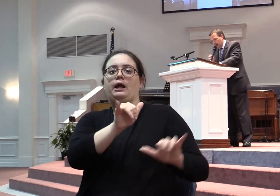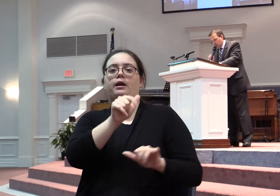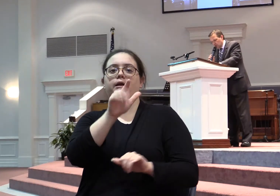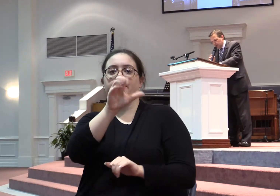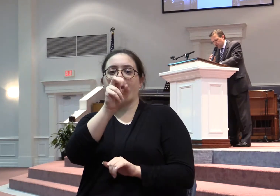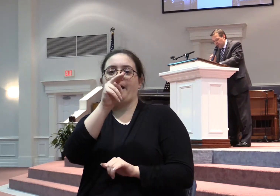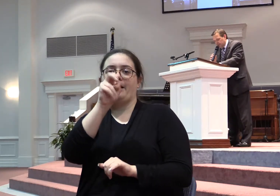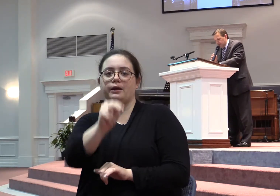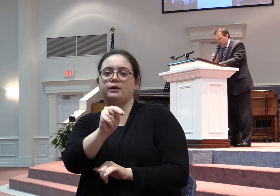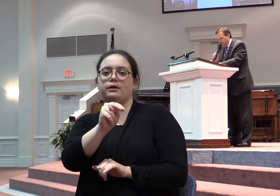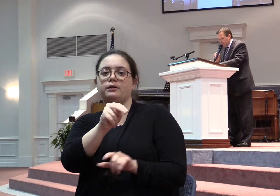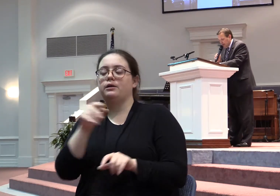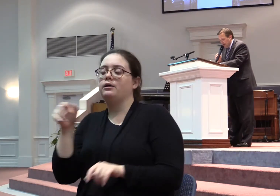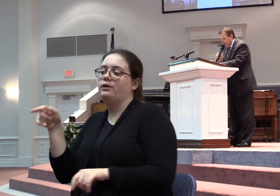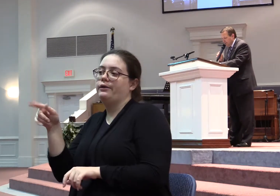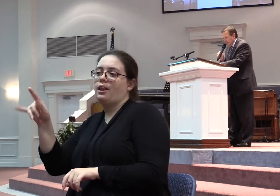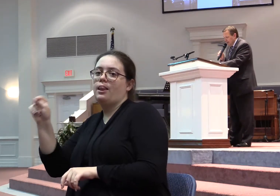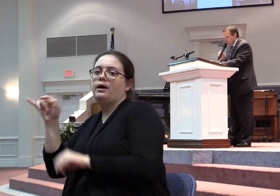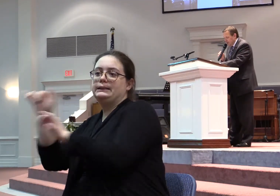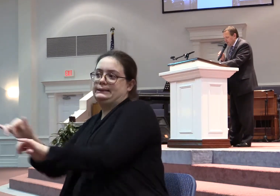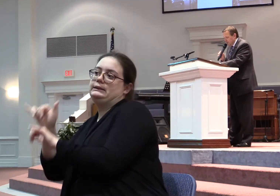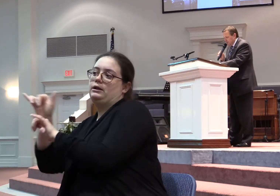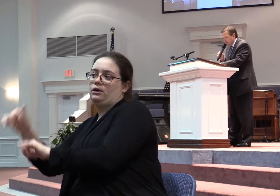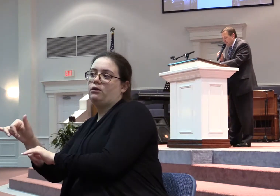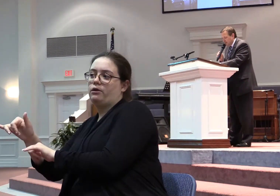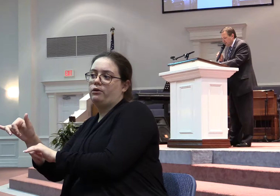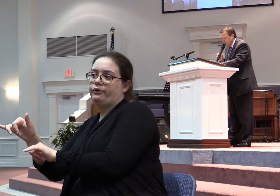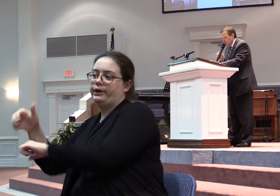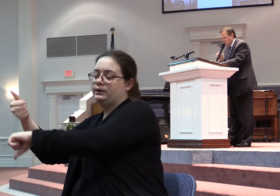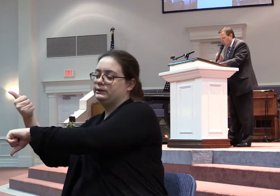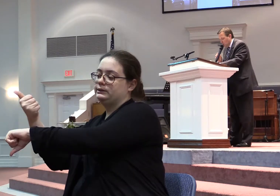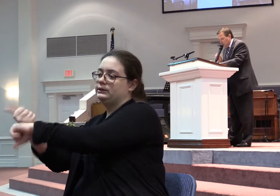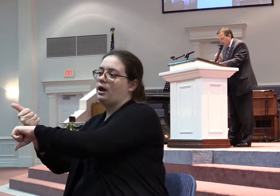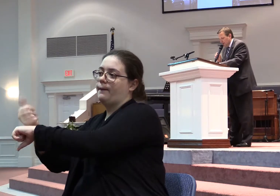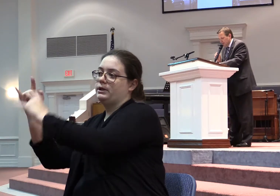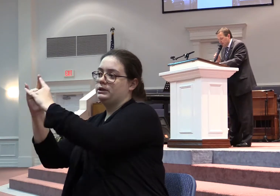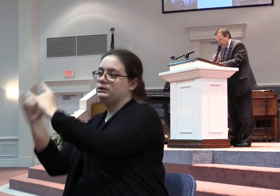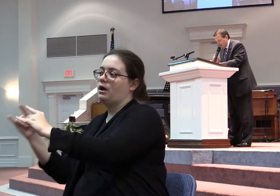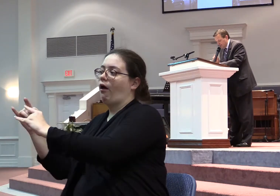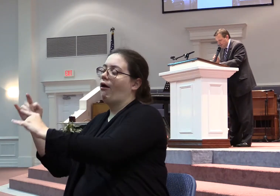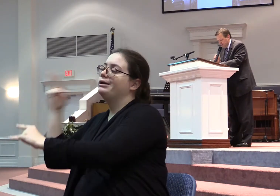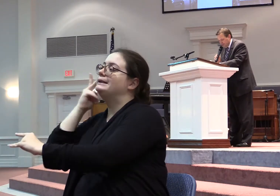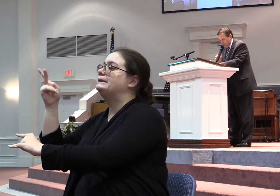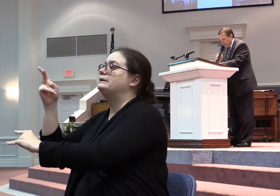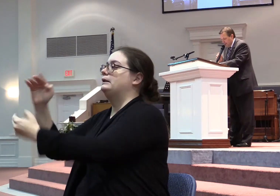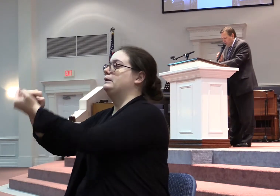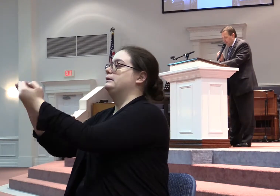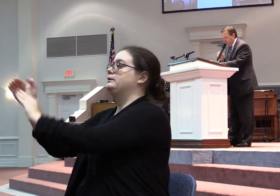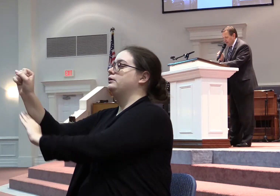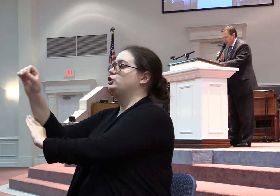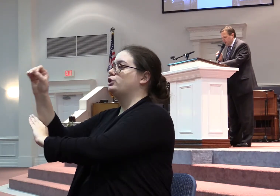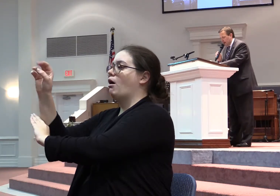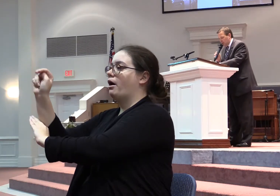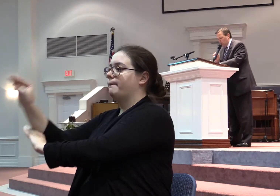and Lot dwelled in the cities of the plain, and pitched his tent toward Sodom. But